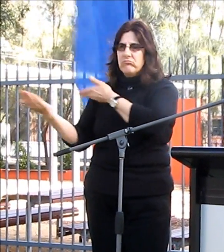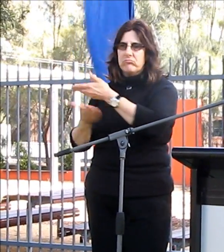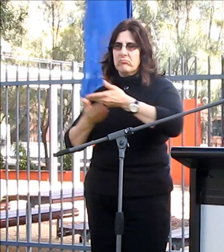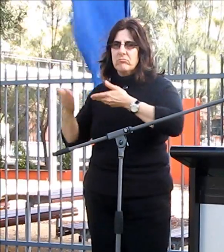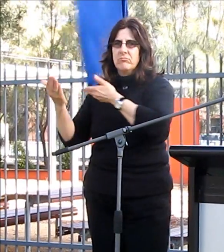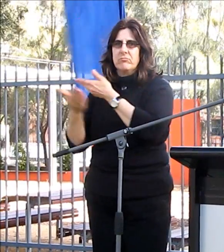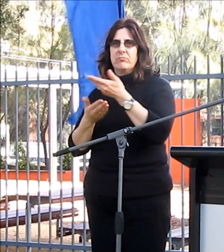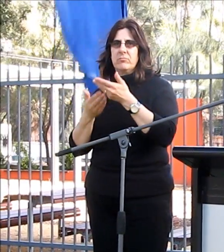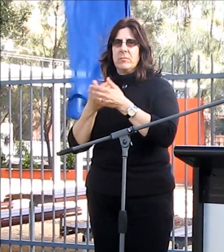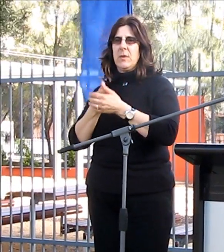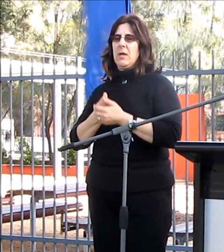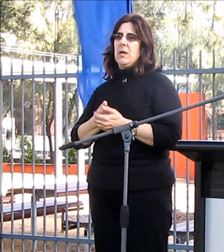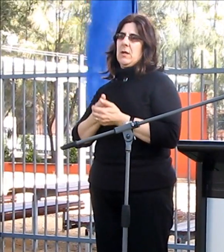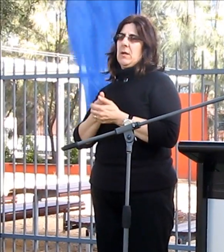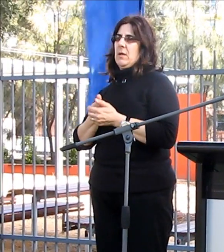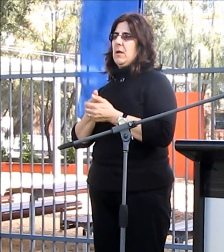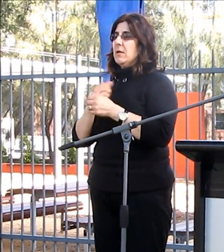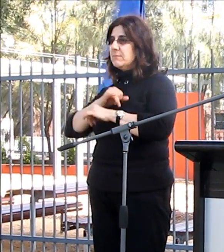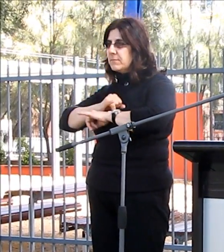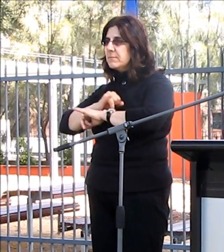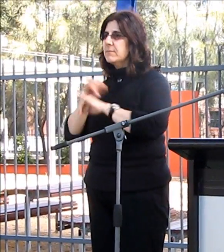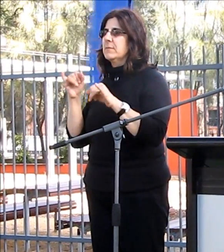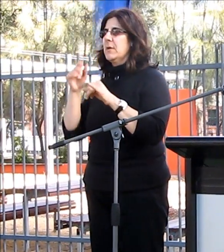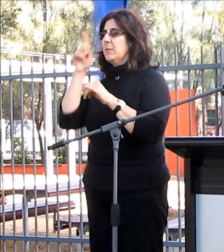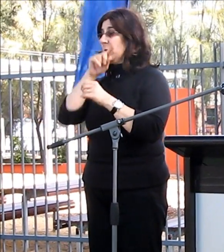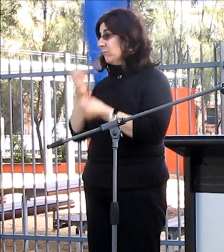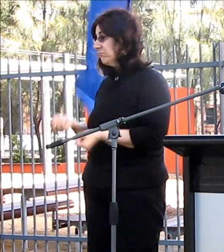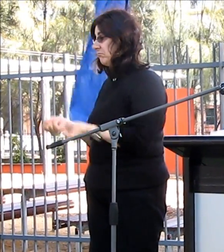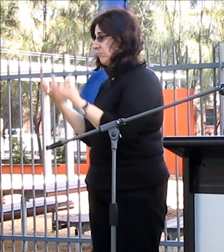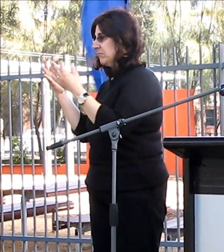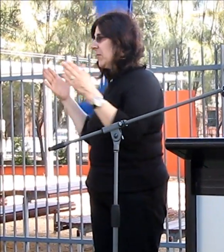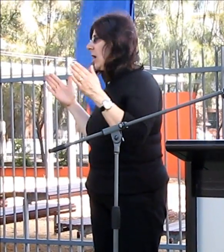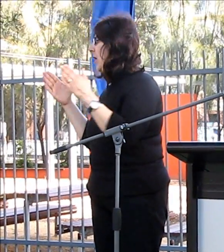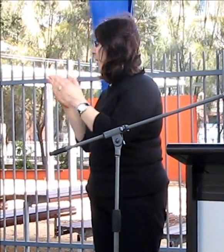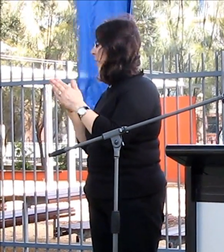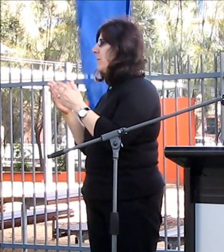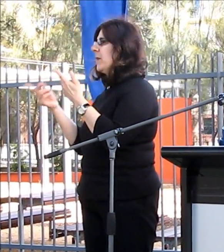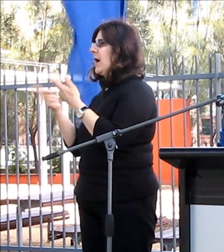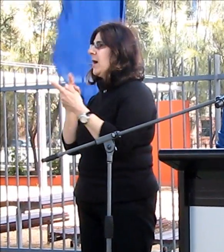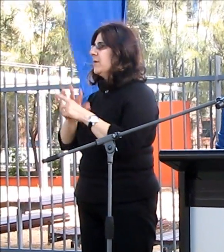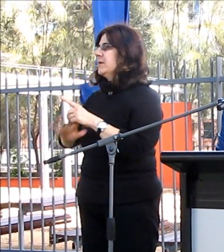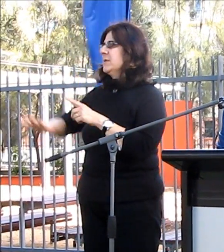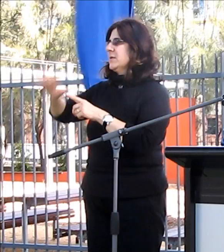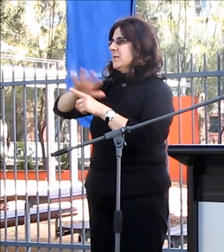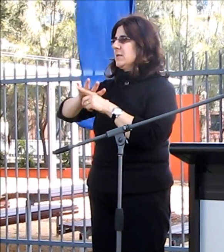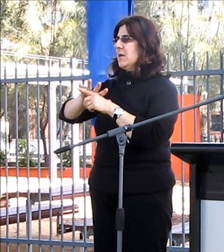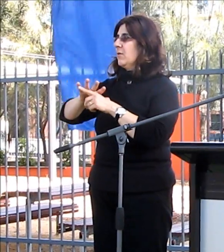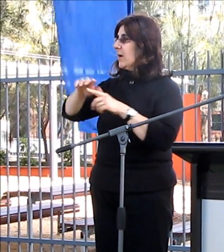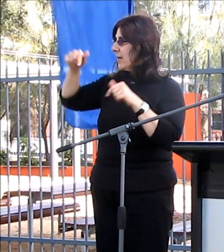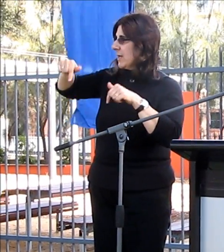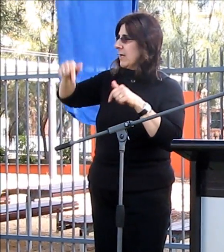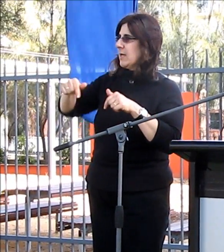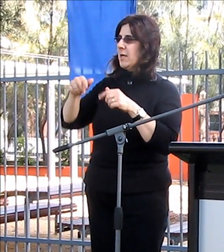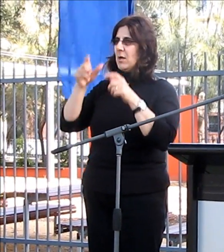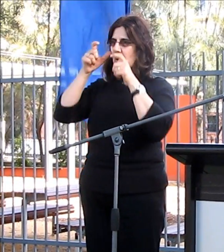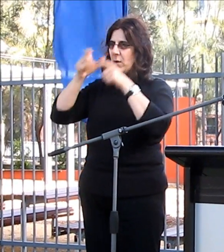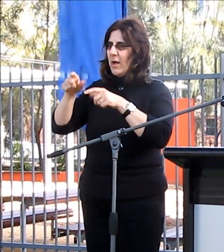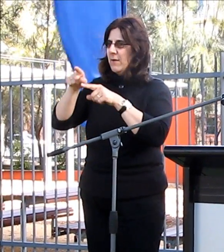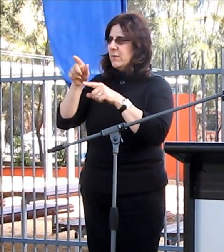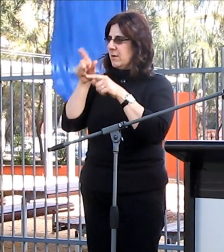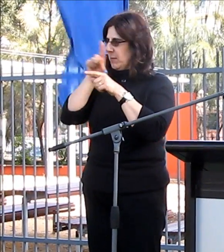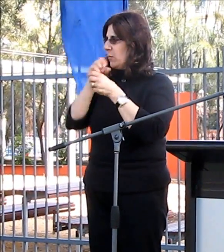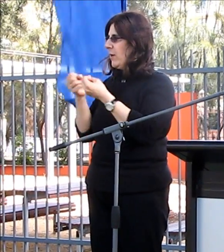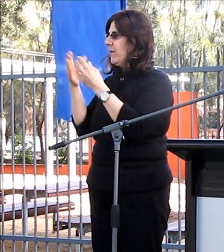is how terrible it is that so many people are homeless, and how does an area like Woolloomooloo cope with that. So I think it's a